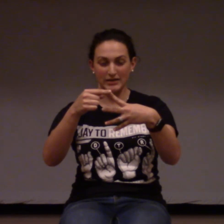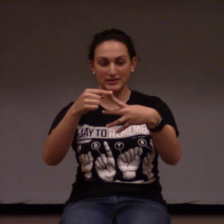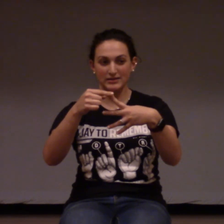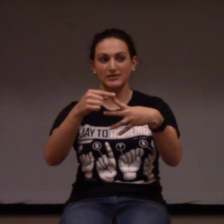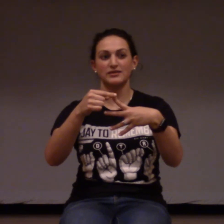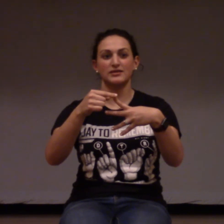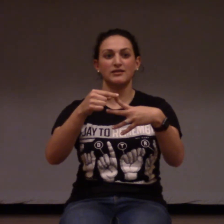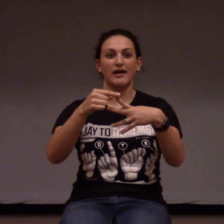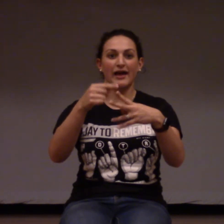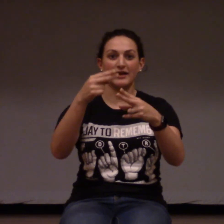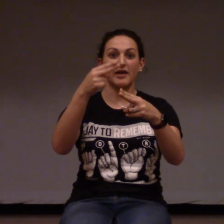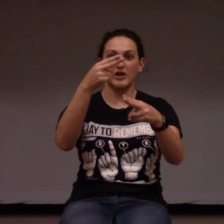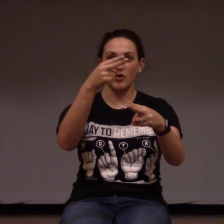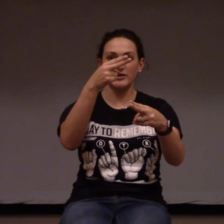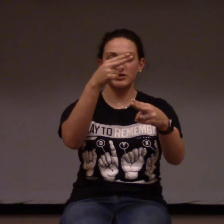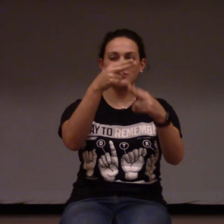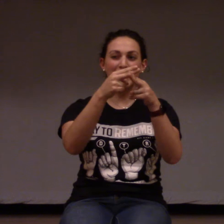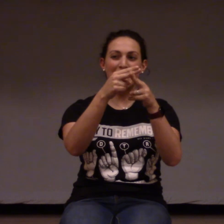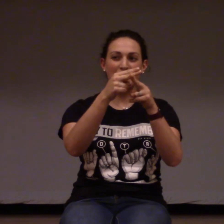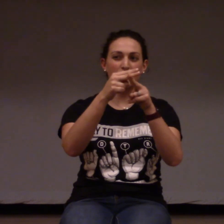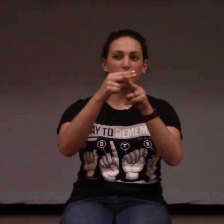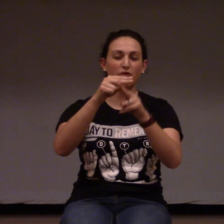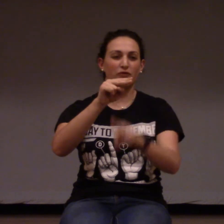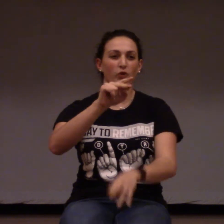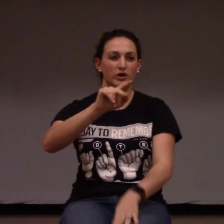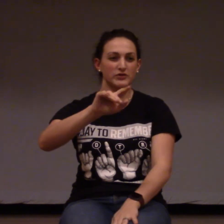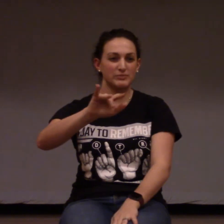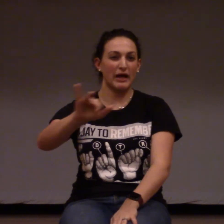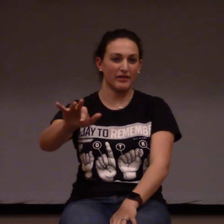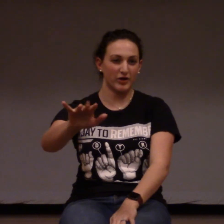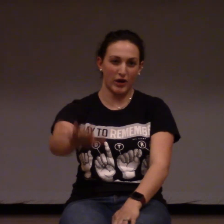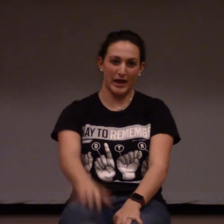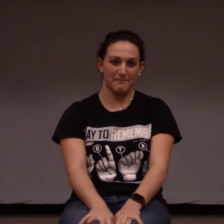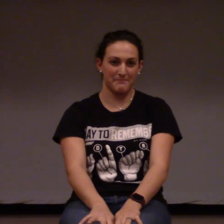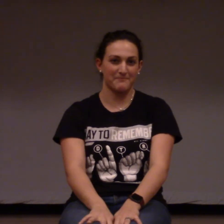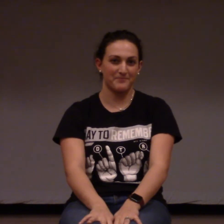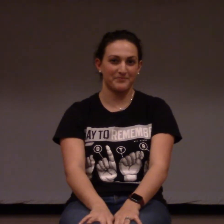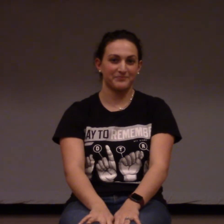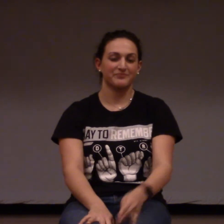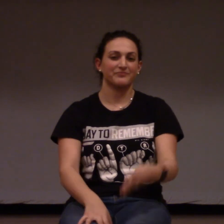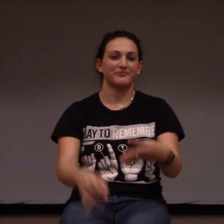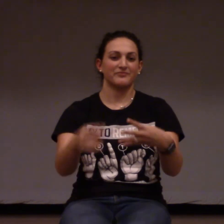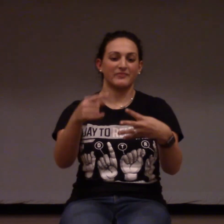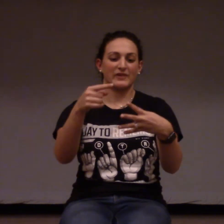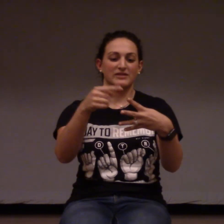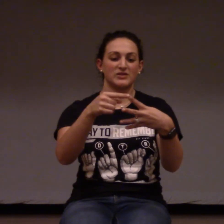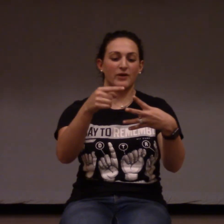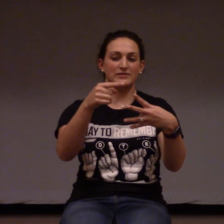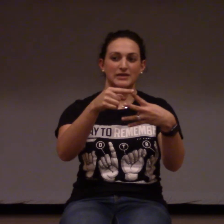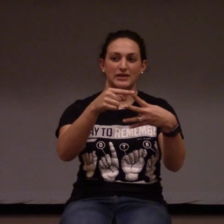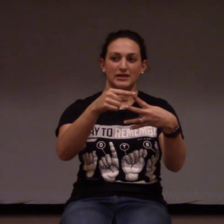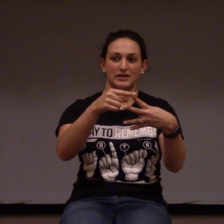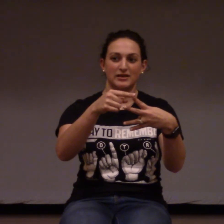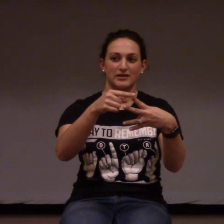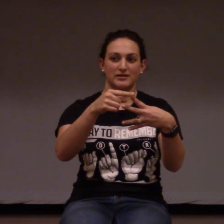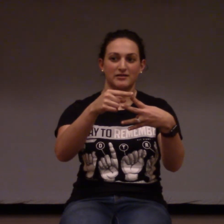is, and then you always do name before you spell it, their name. So if you start here with